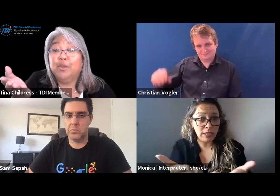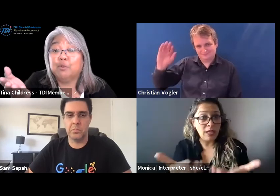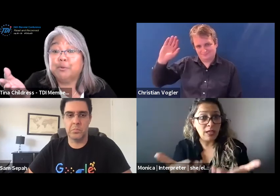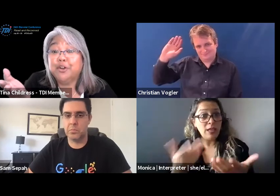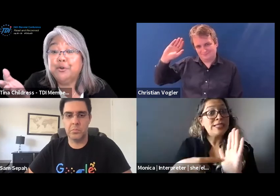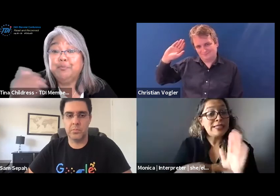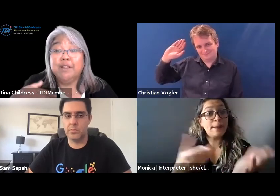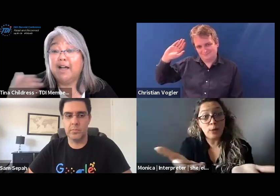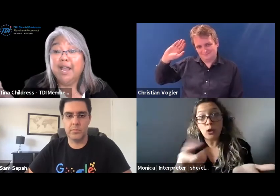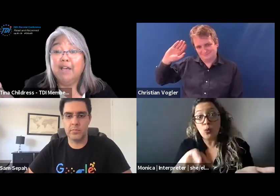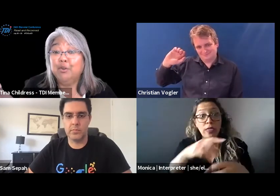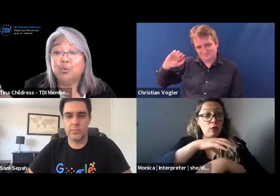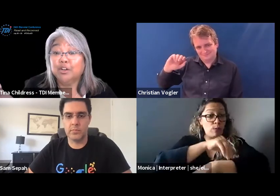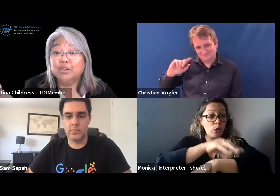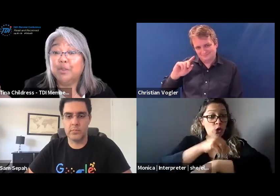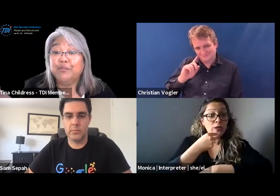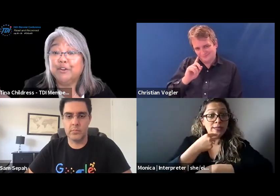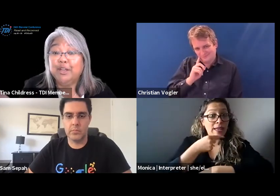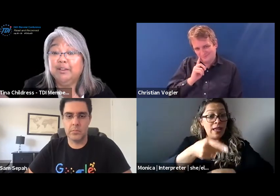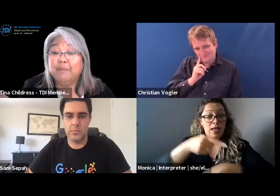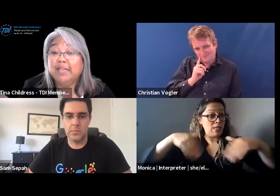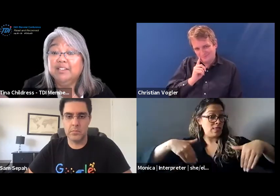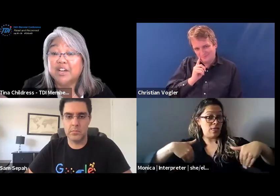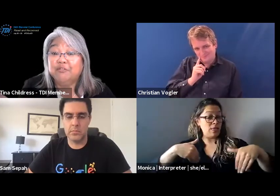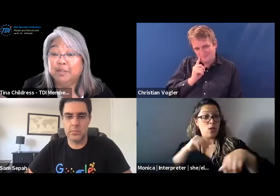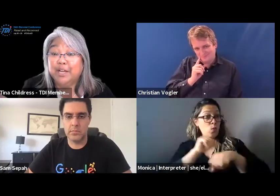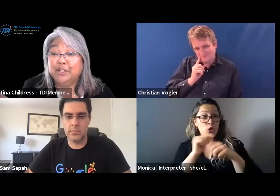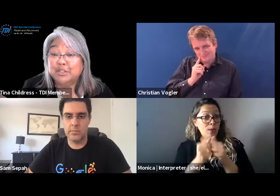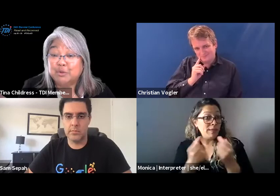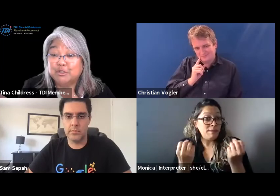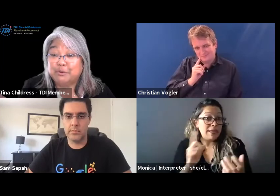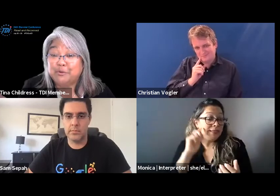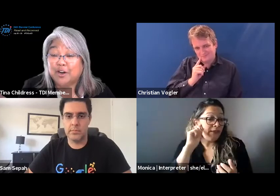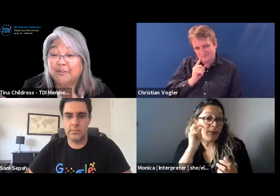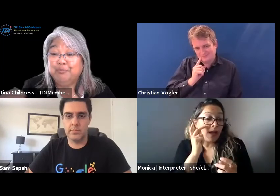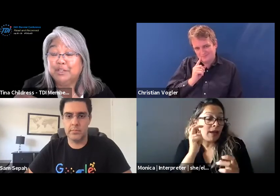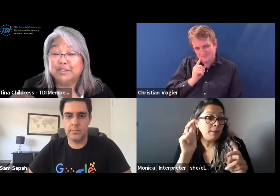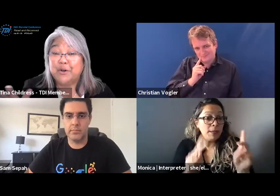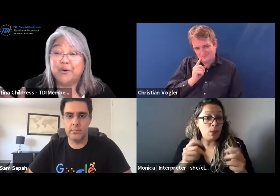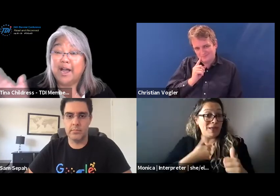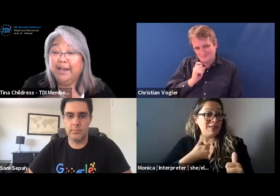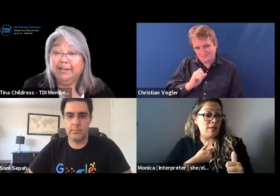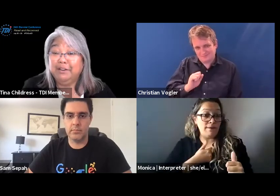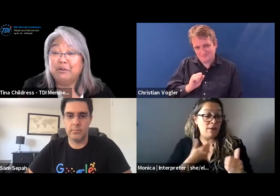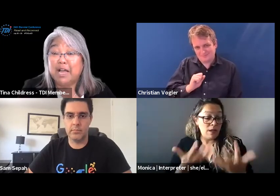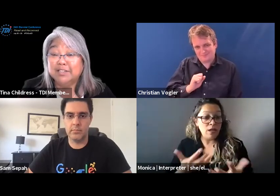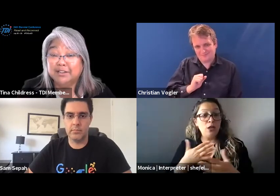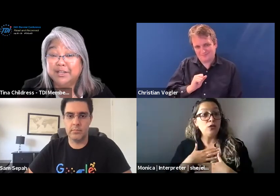with Roberto, I haven't worked with very many deaf-blind consumers before. So I,